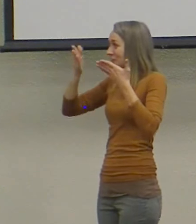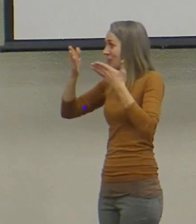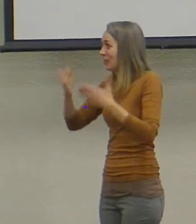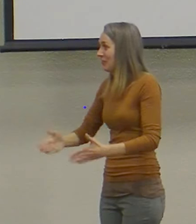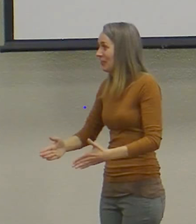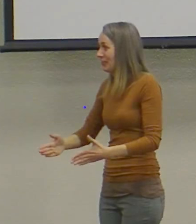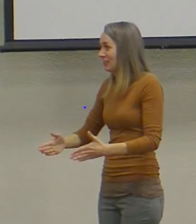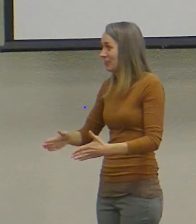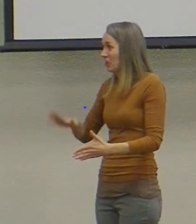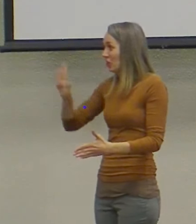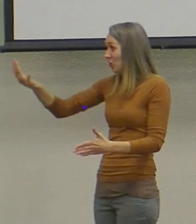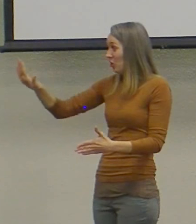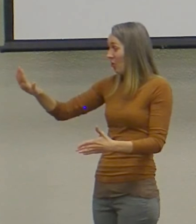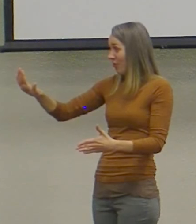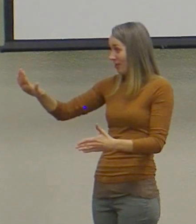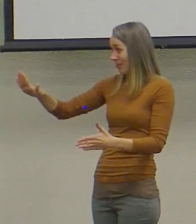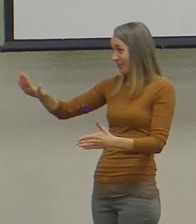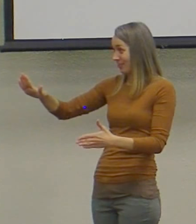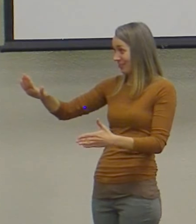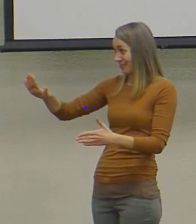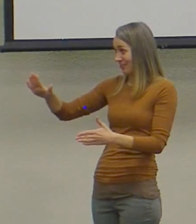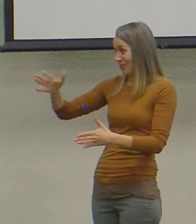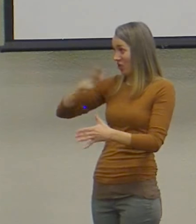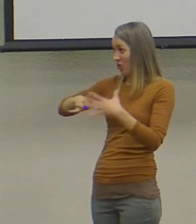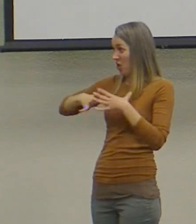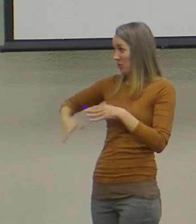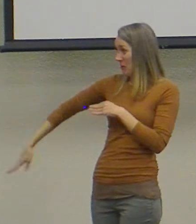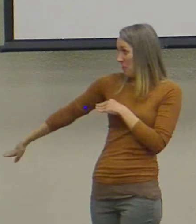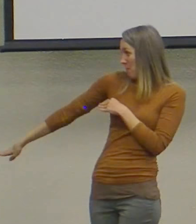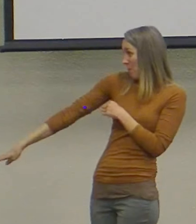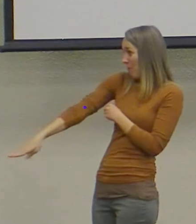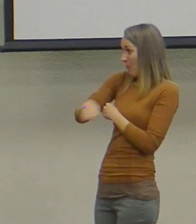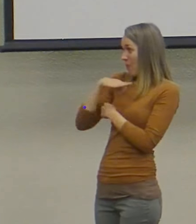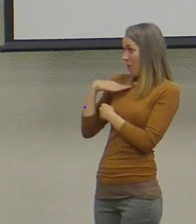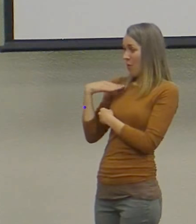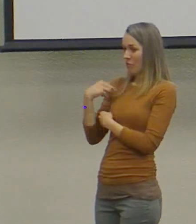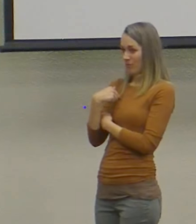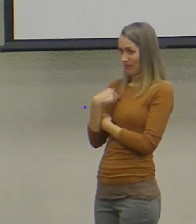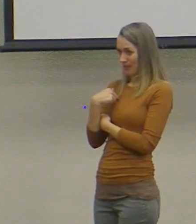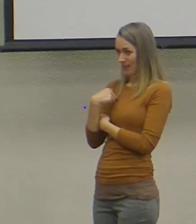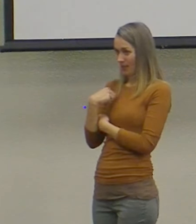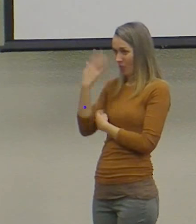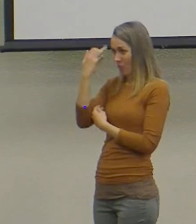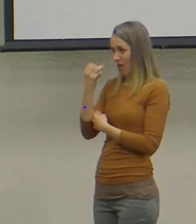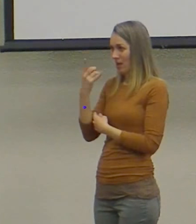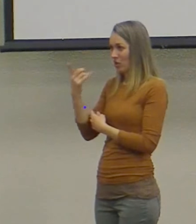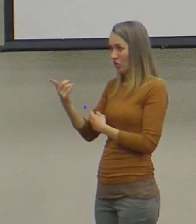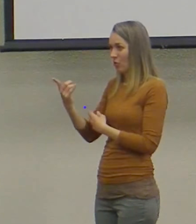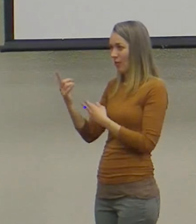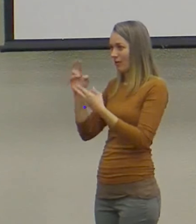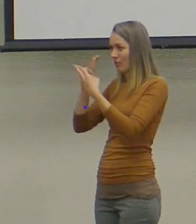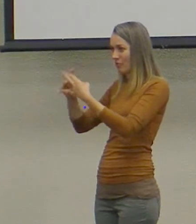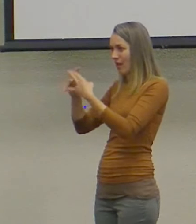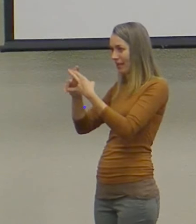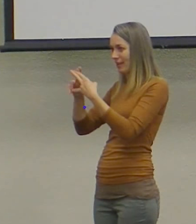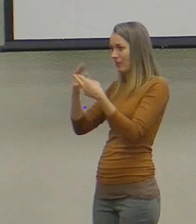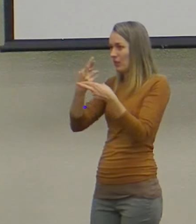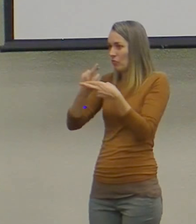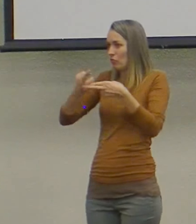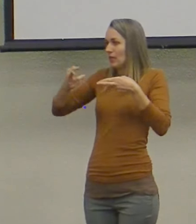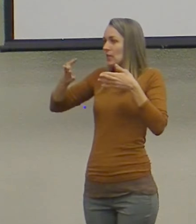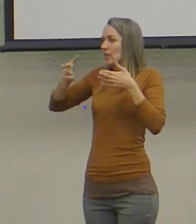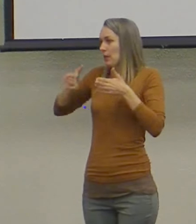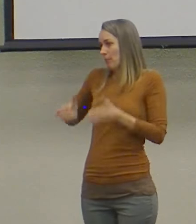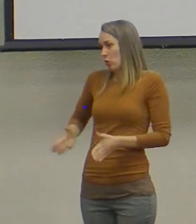the corner of your garment over me, since you are a kinsman redeemer. Pardon